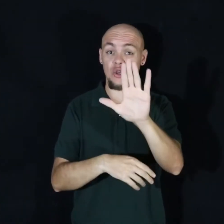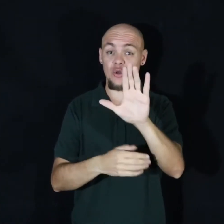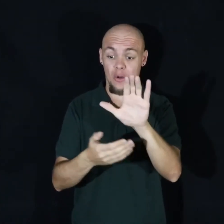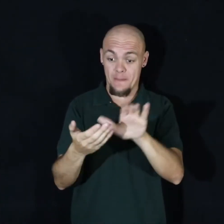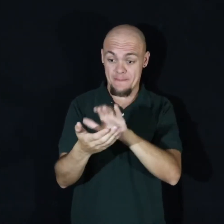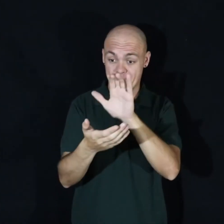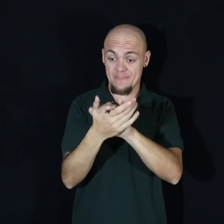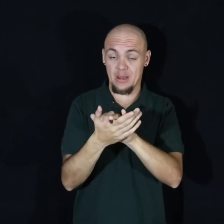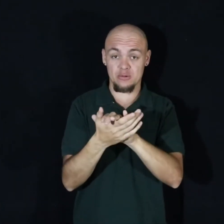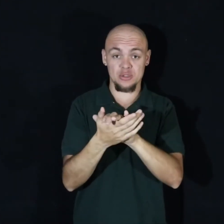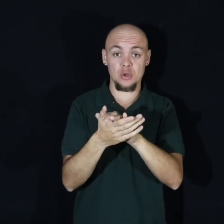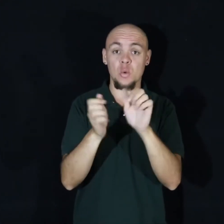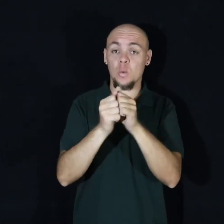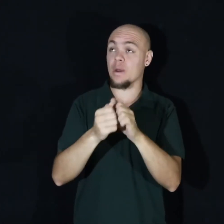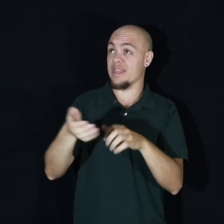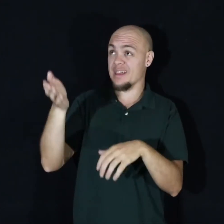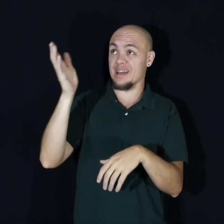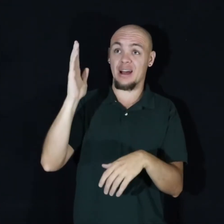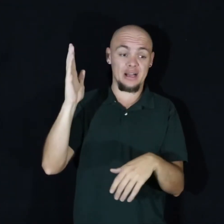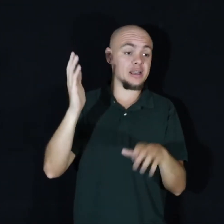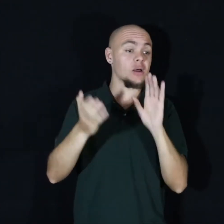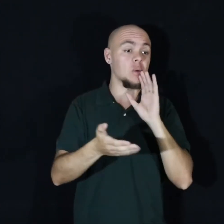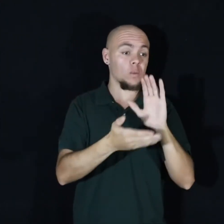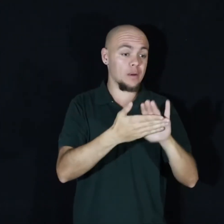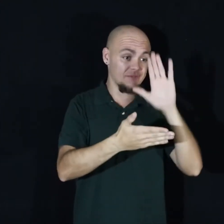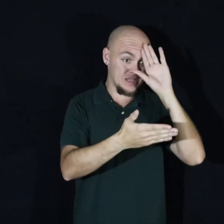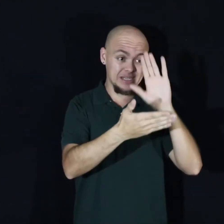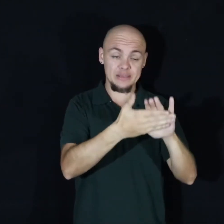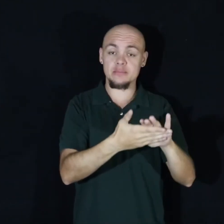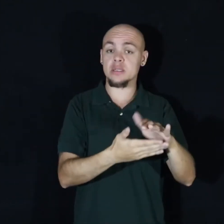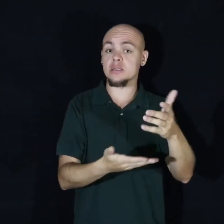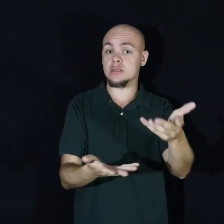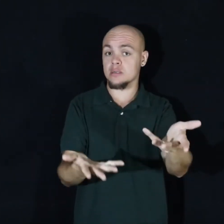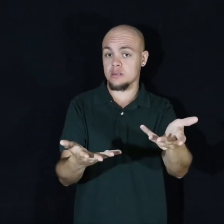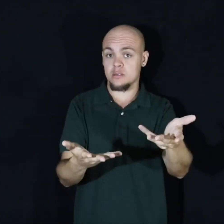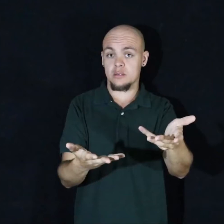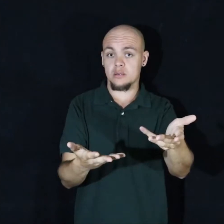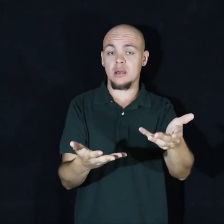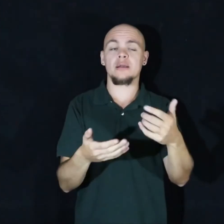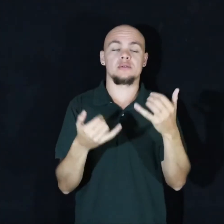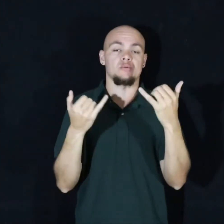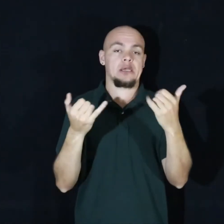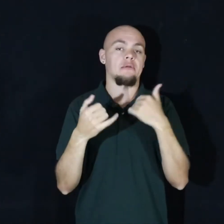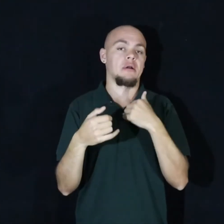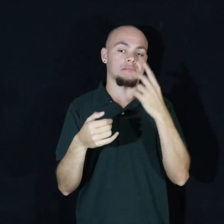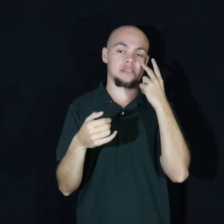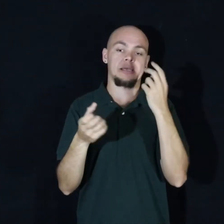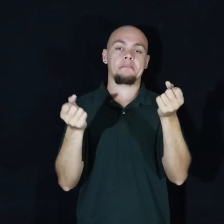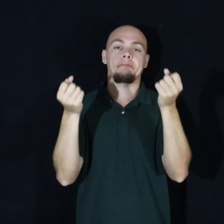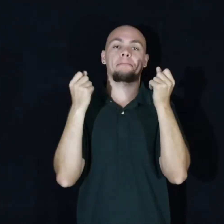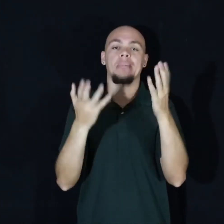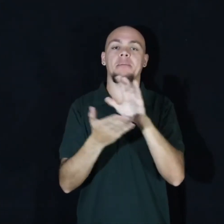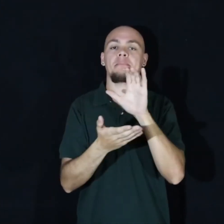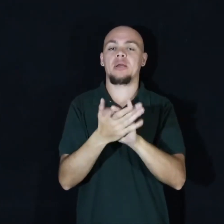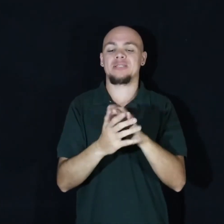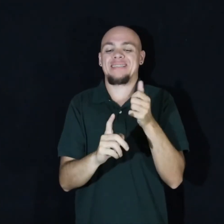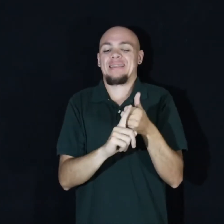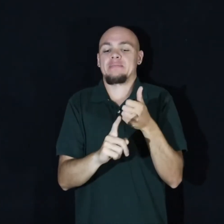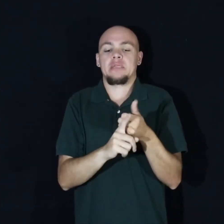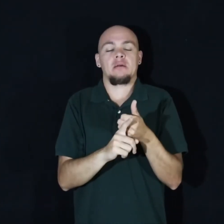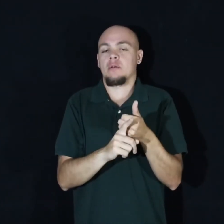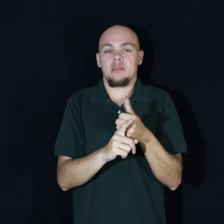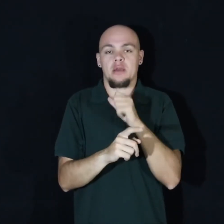you sanctifying your marriage before God? Yes or no? Because I see an awful lot of